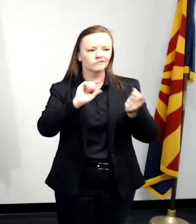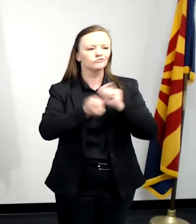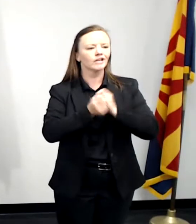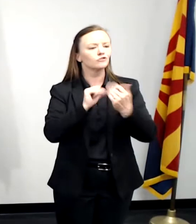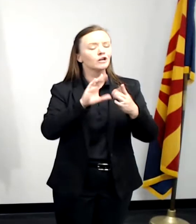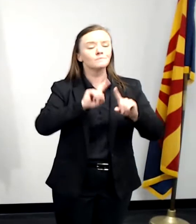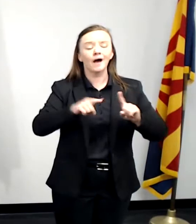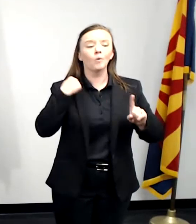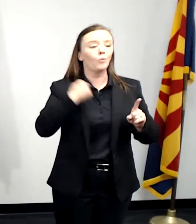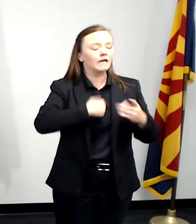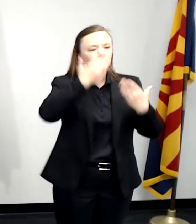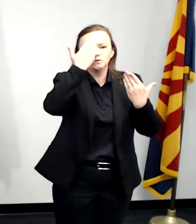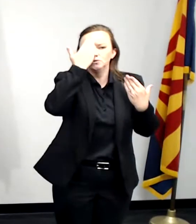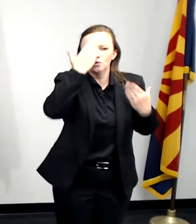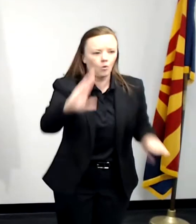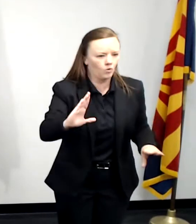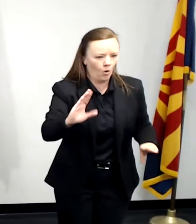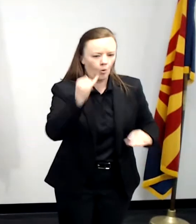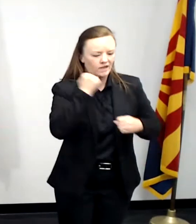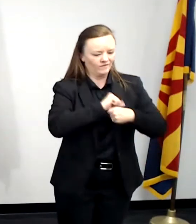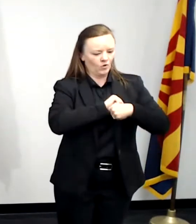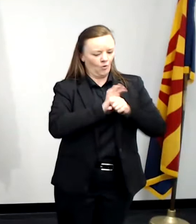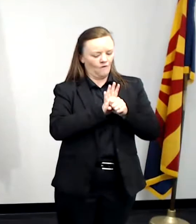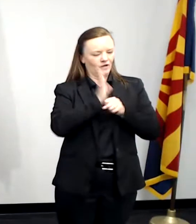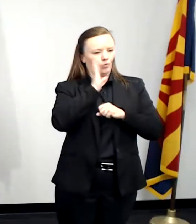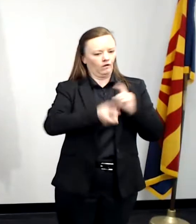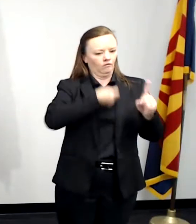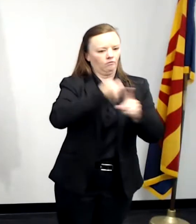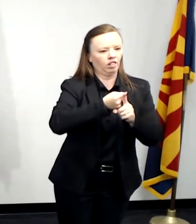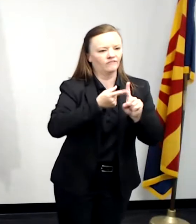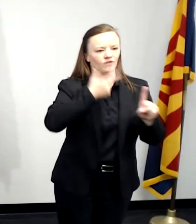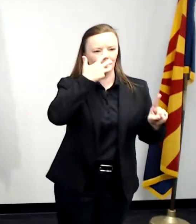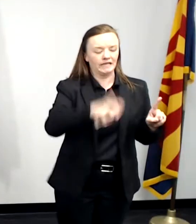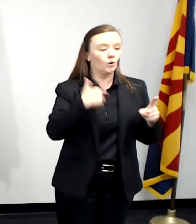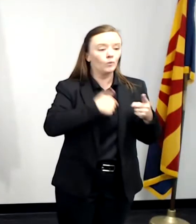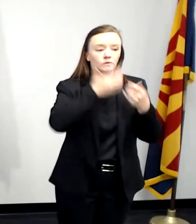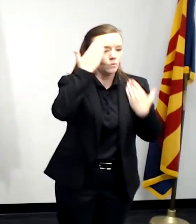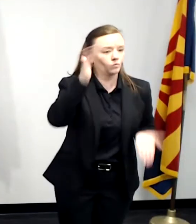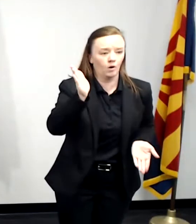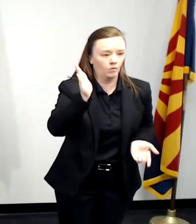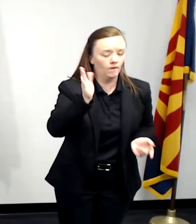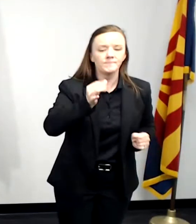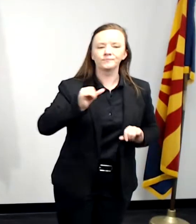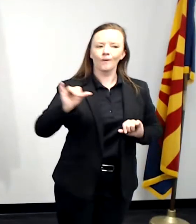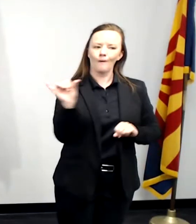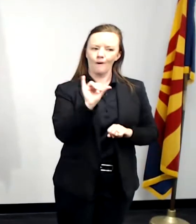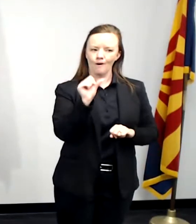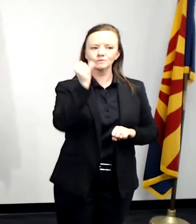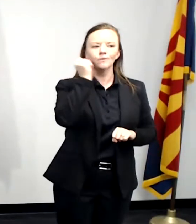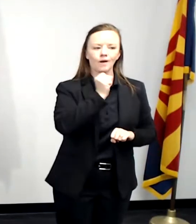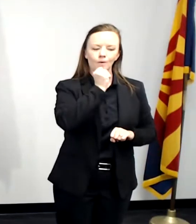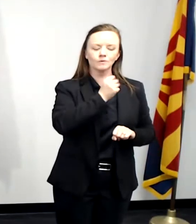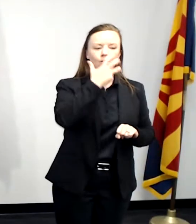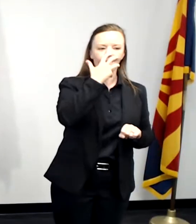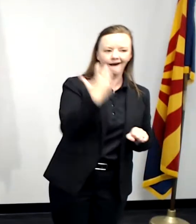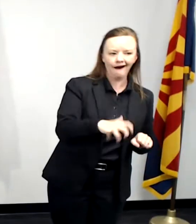be seasonality, and we also know that Arizona is so hot and particularly dry that it may affect how